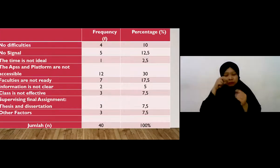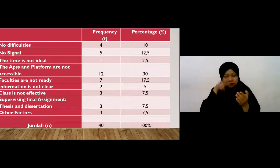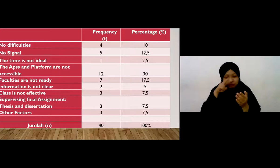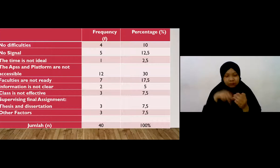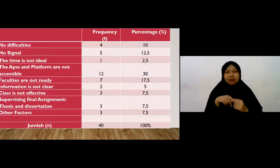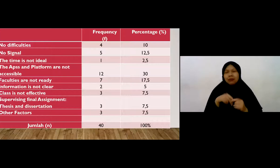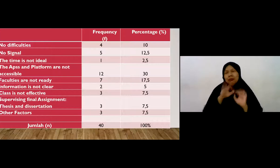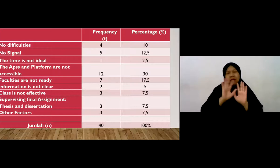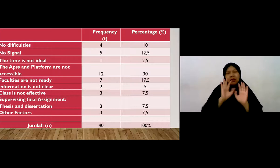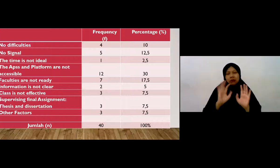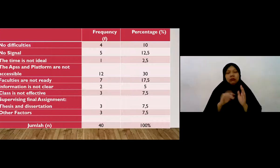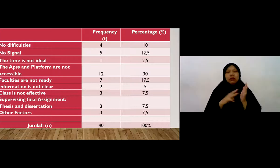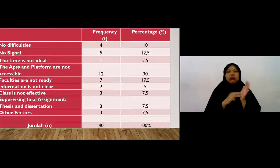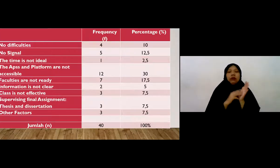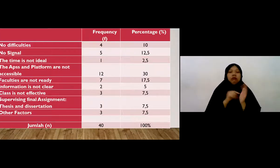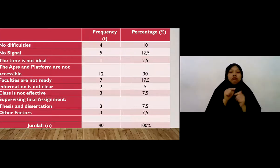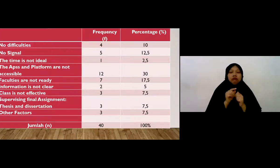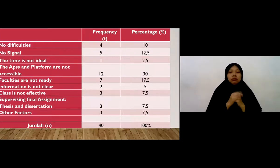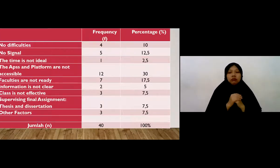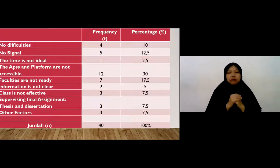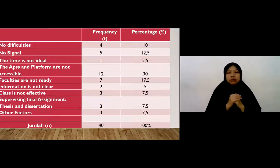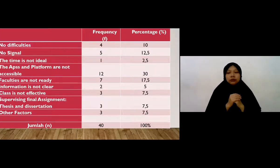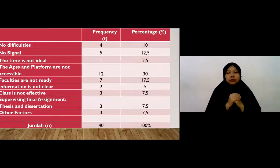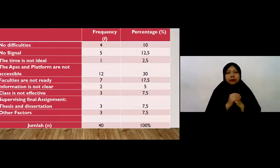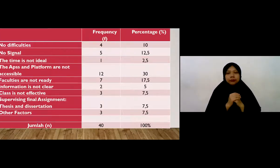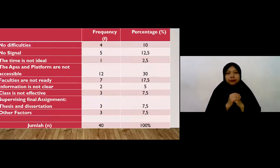that the readiness